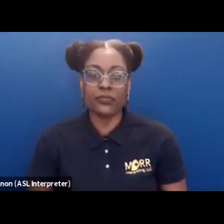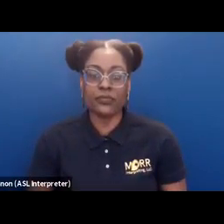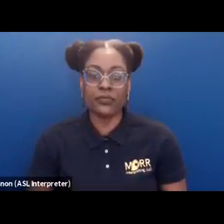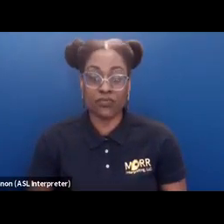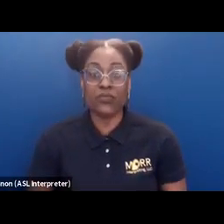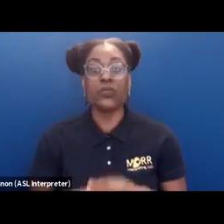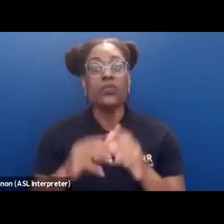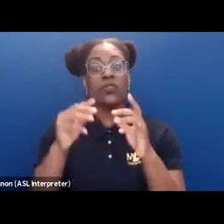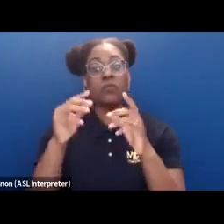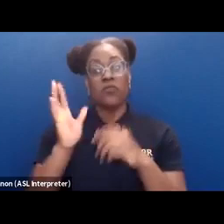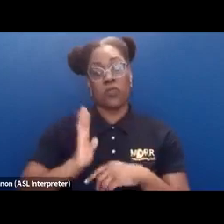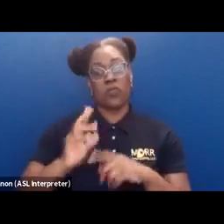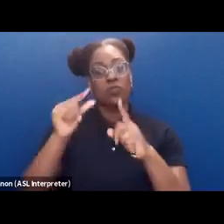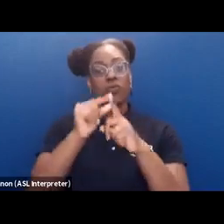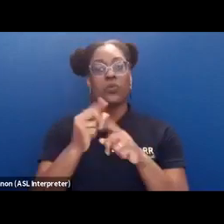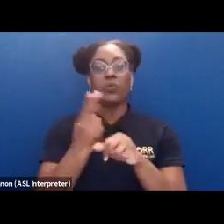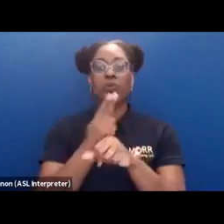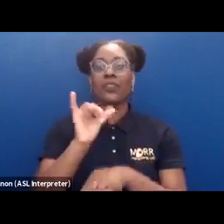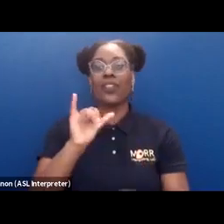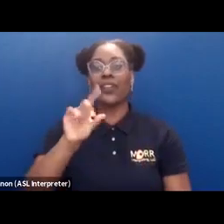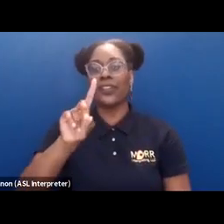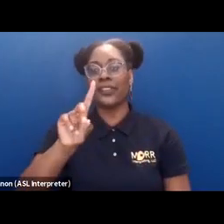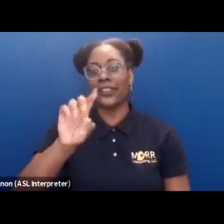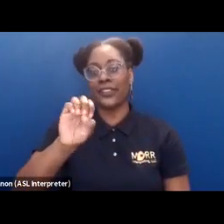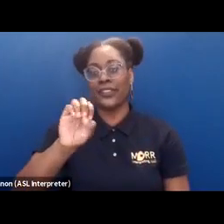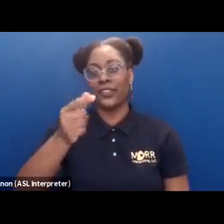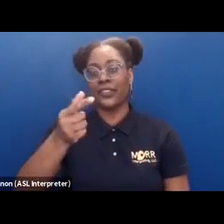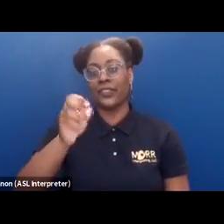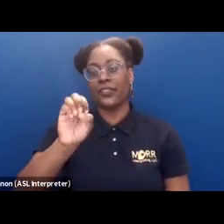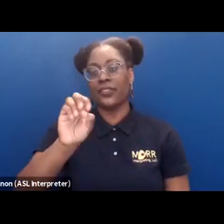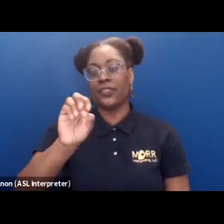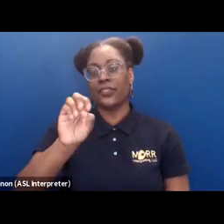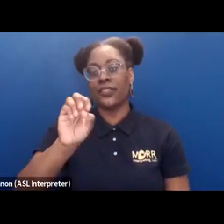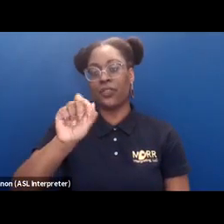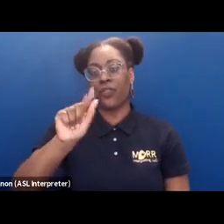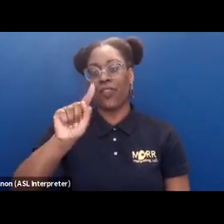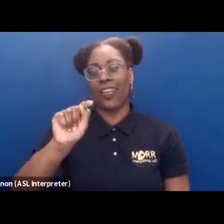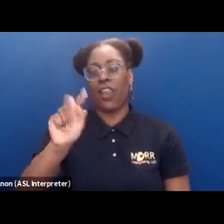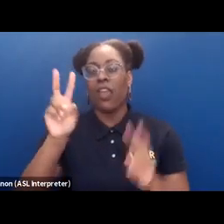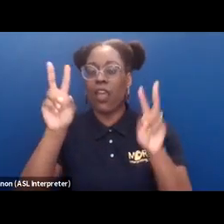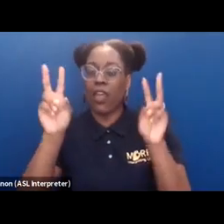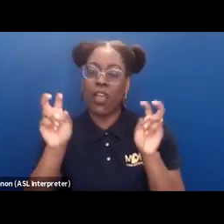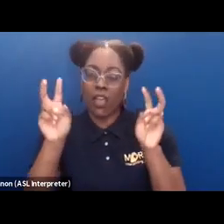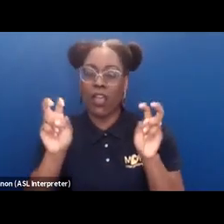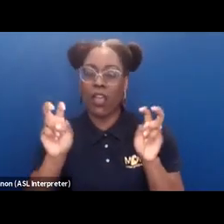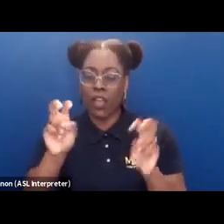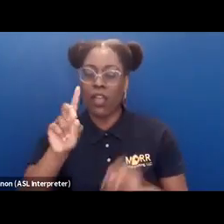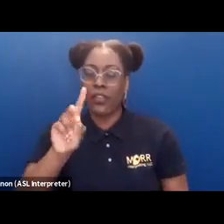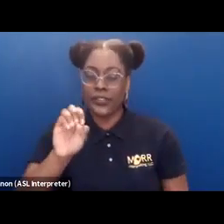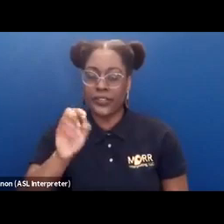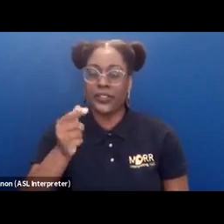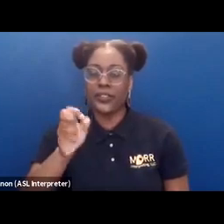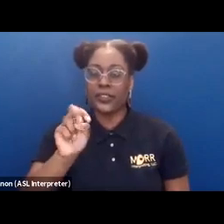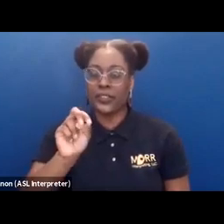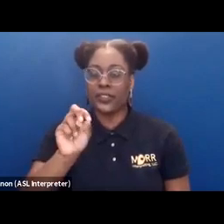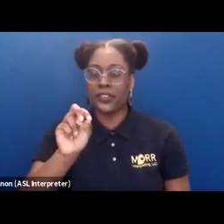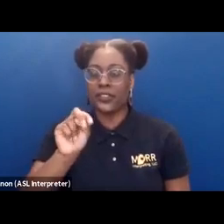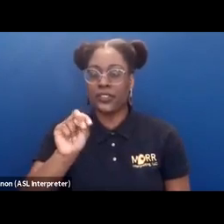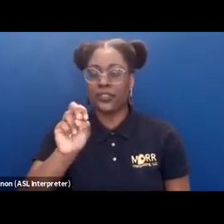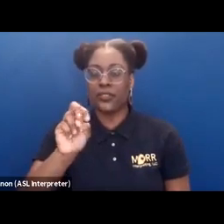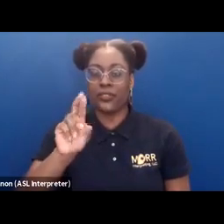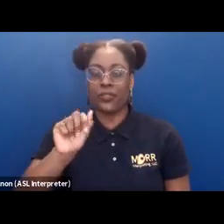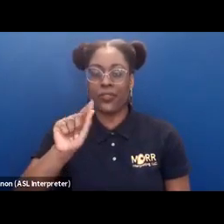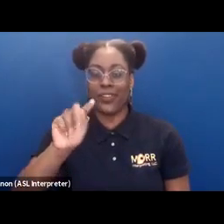like degenerate, and I'm putting them in quotes because they're not real terms again, but they're violent terms.